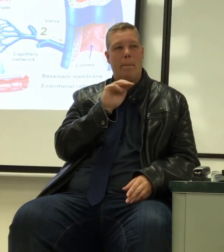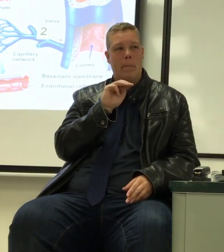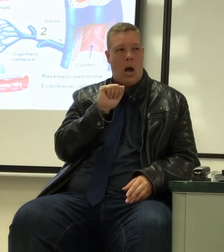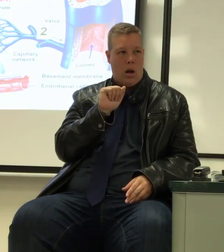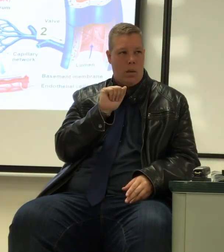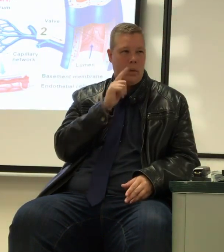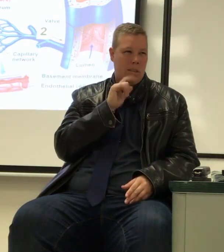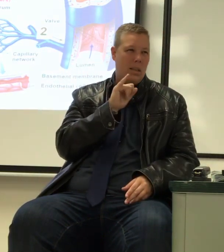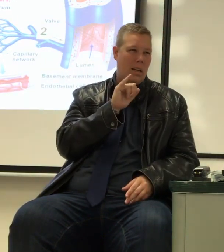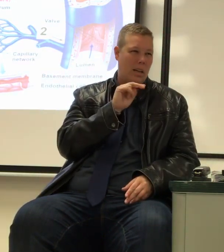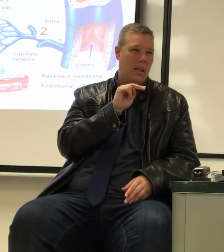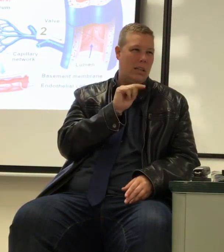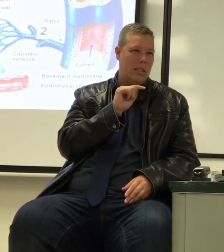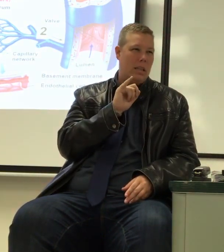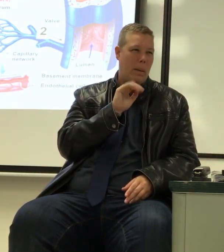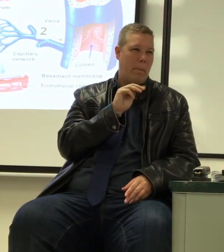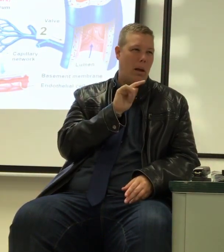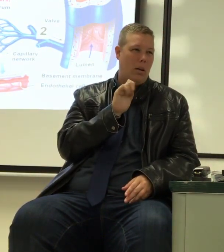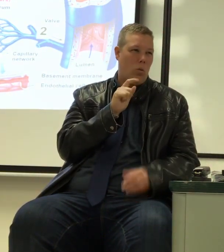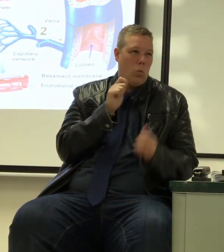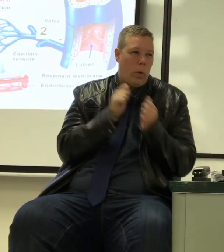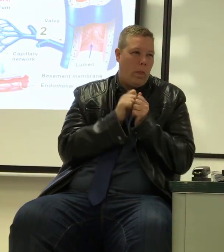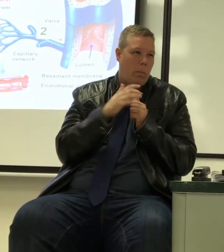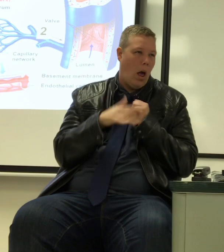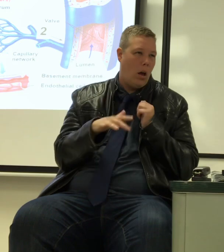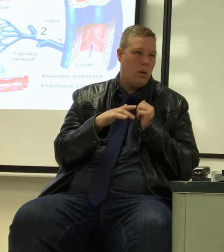It's intimate with the blood.